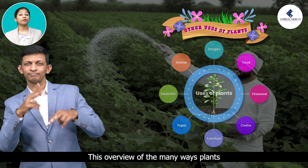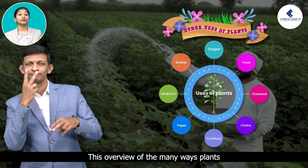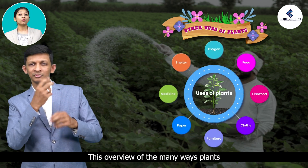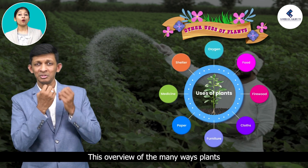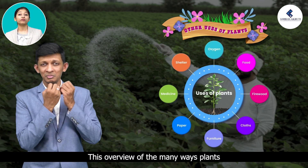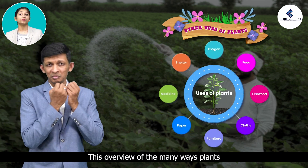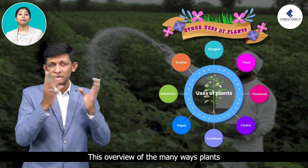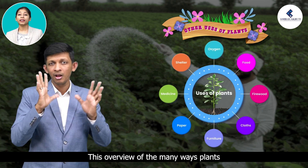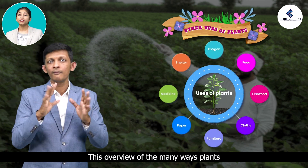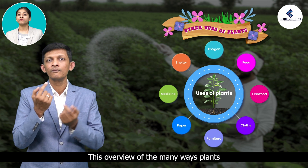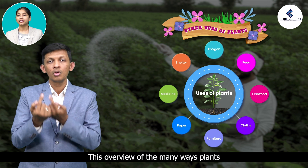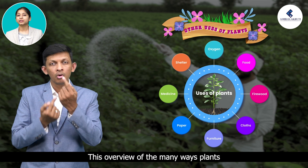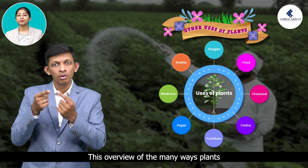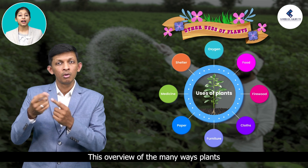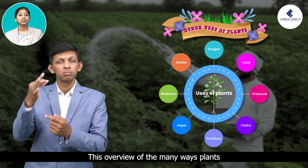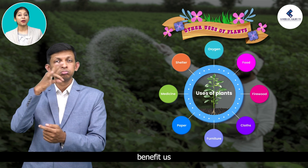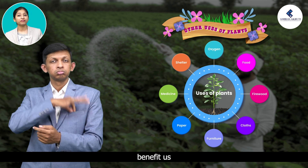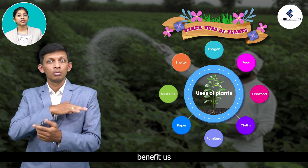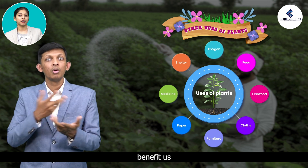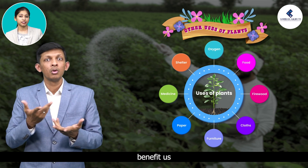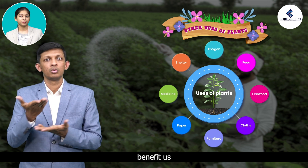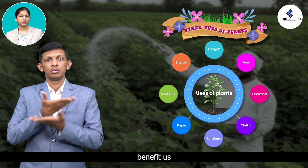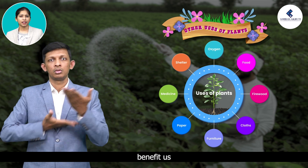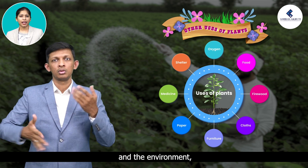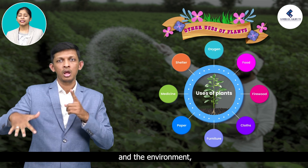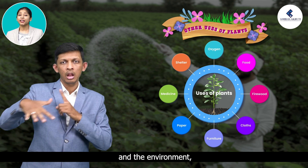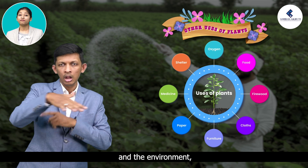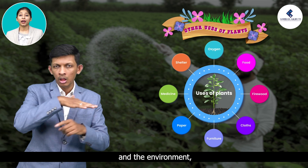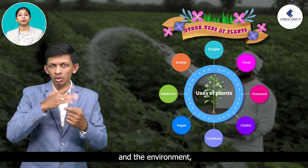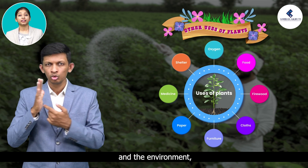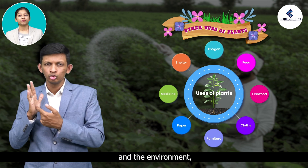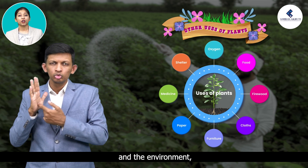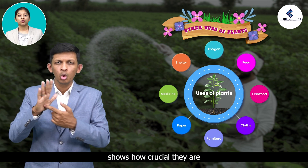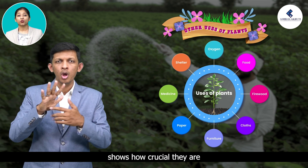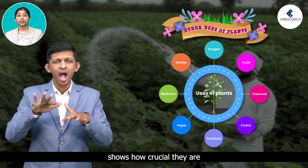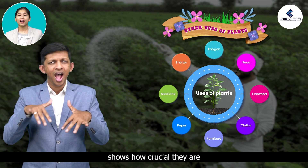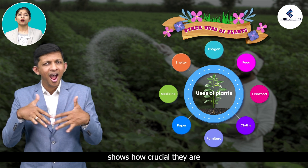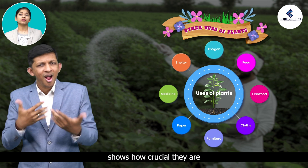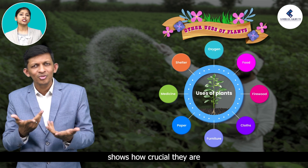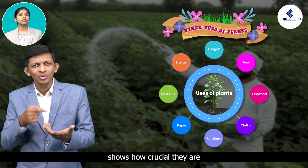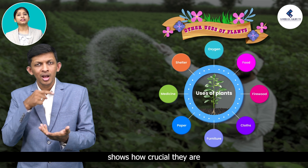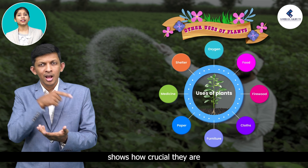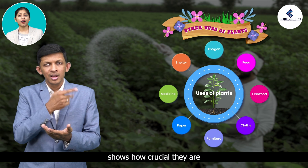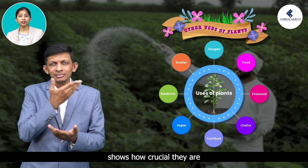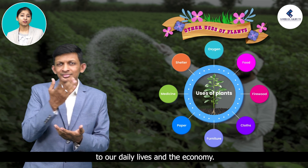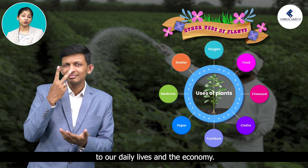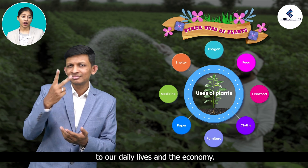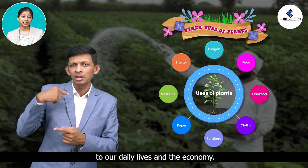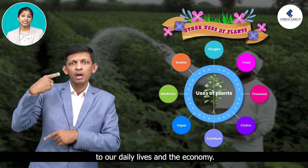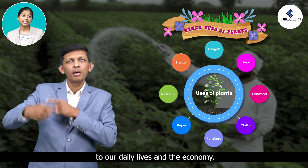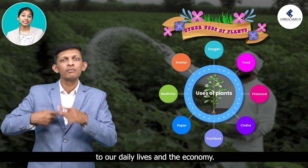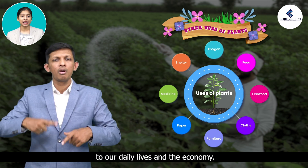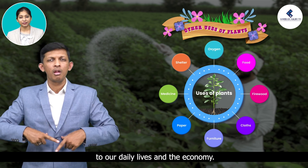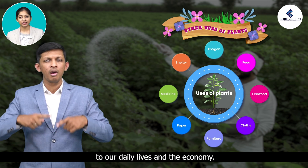This overview of the many ways plants benefit us and the environment, showing how crucial they are to